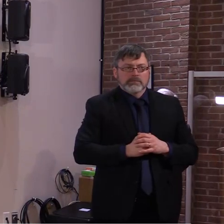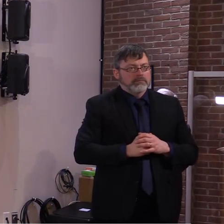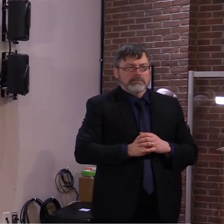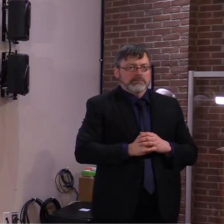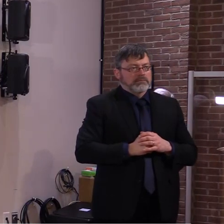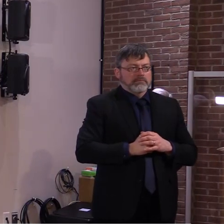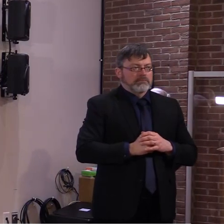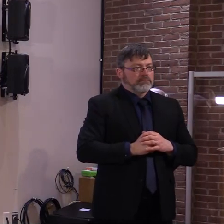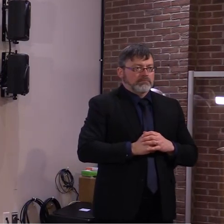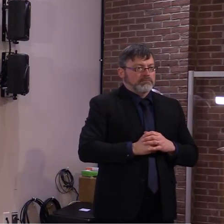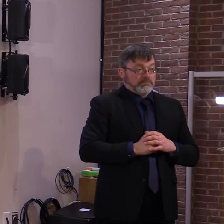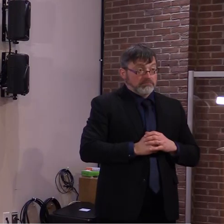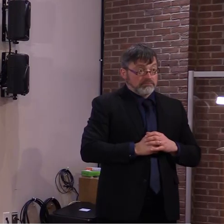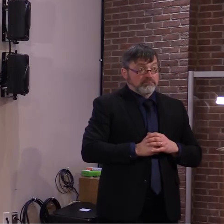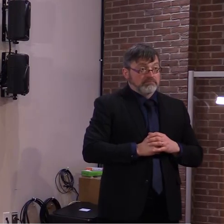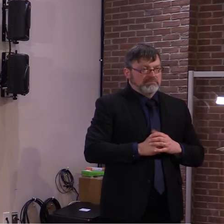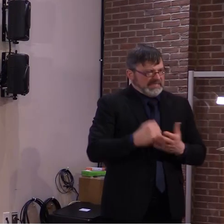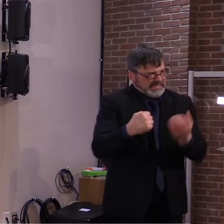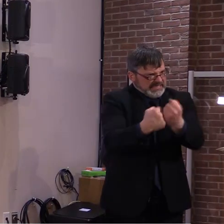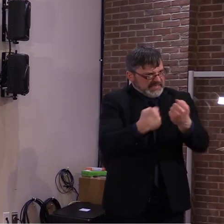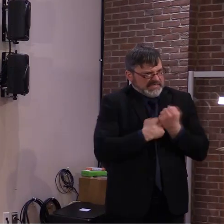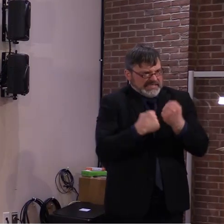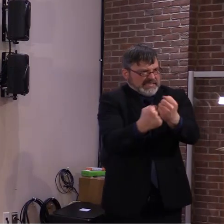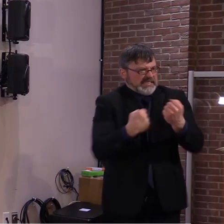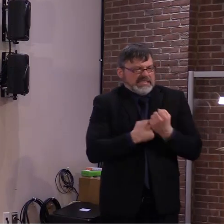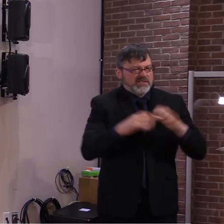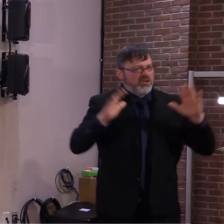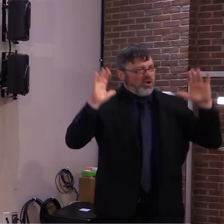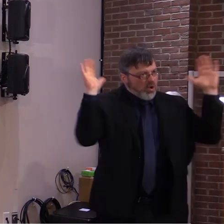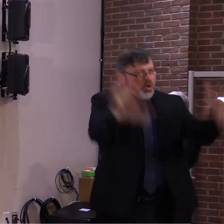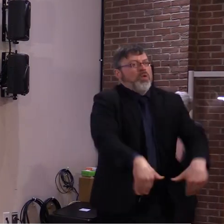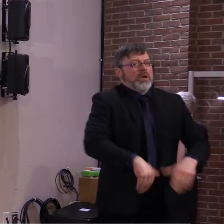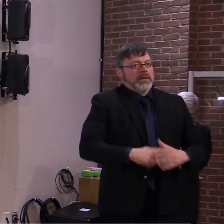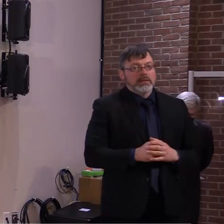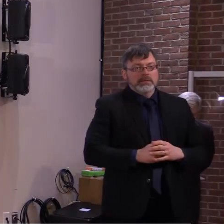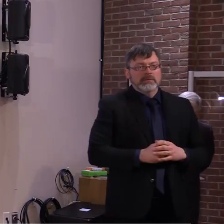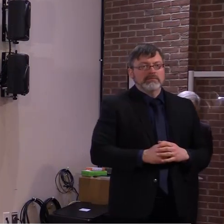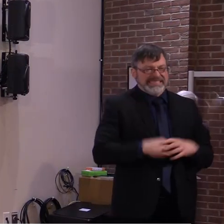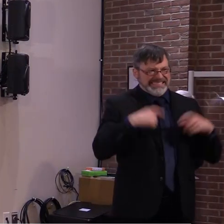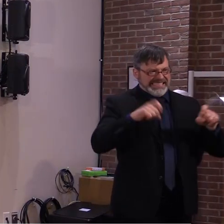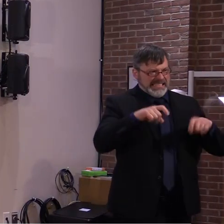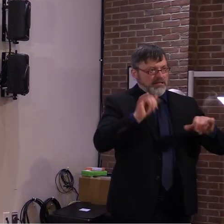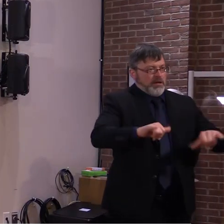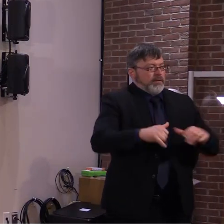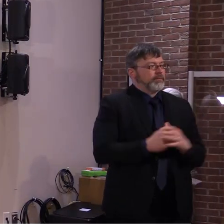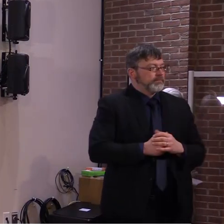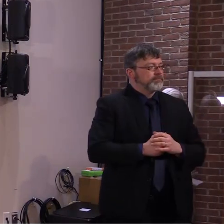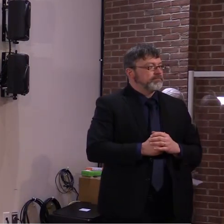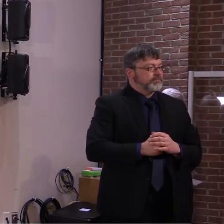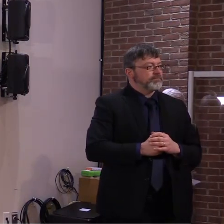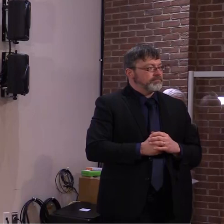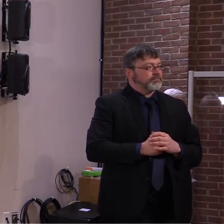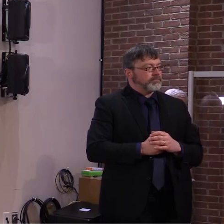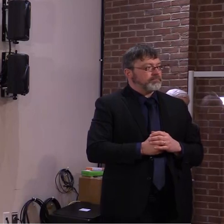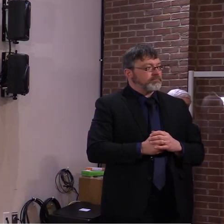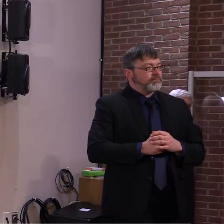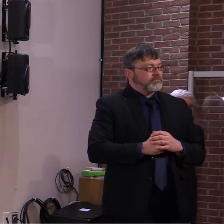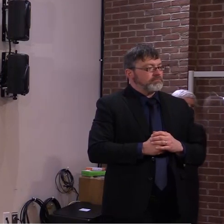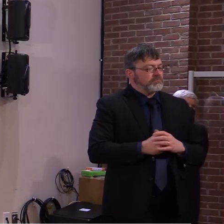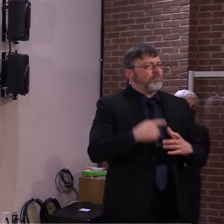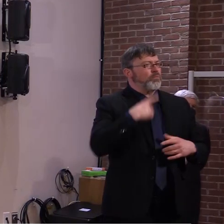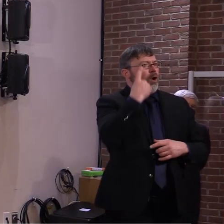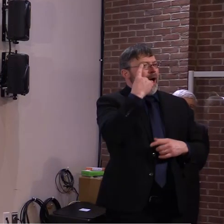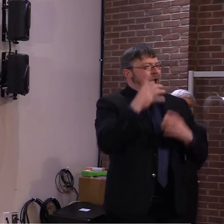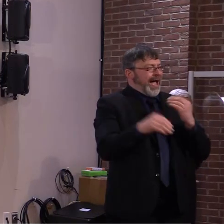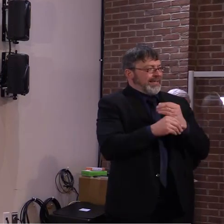Finally, to end on another note with vaccine, some of you may have heard about the manufacturing error in one of Johnson